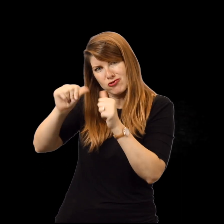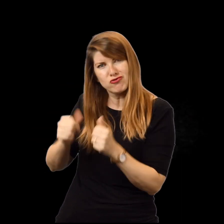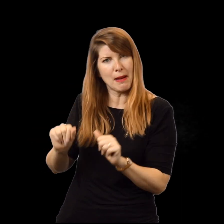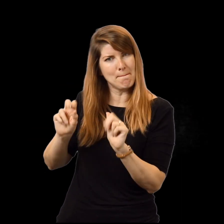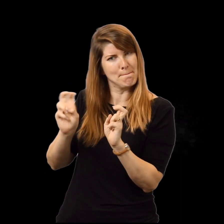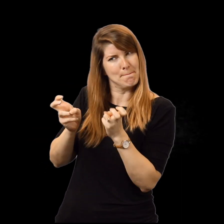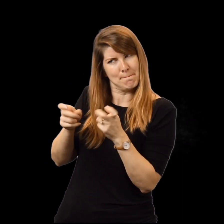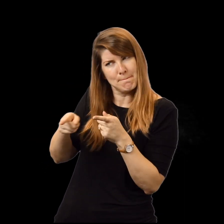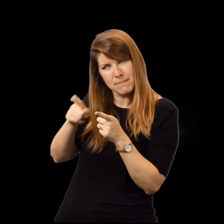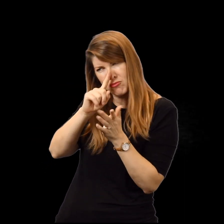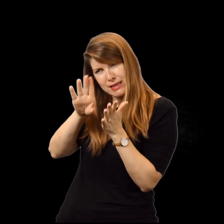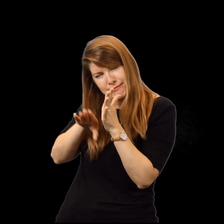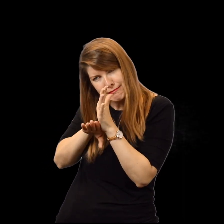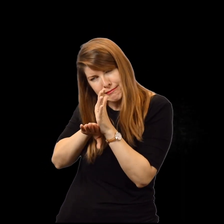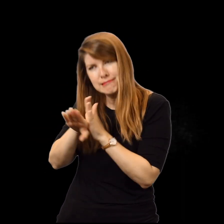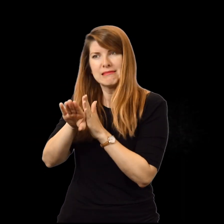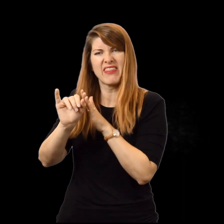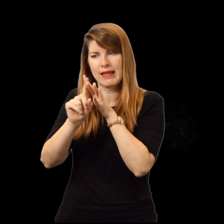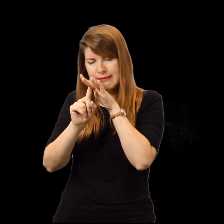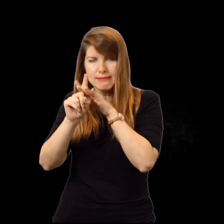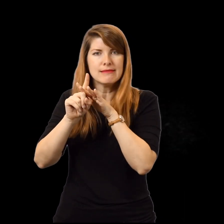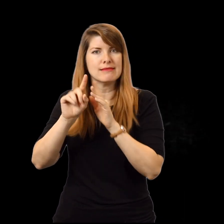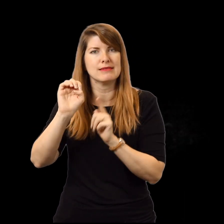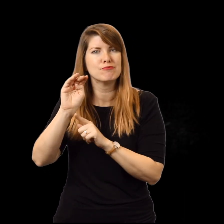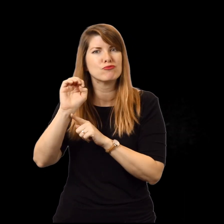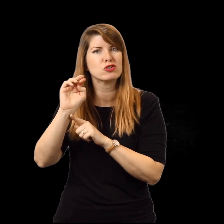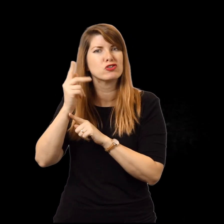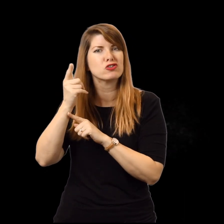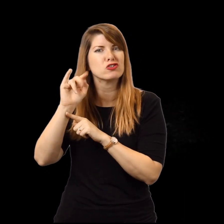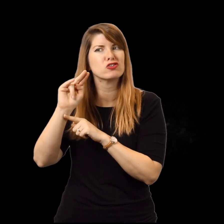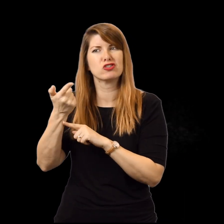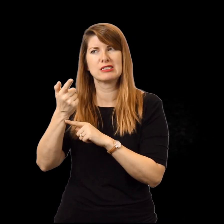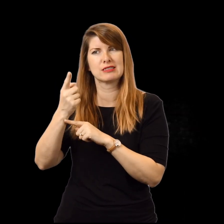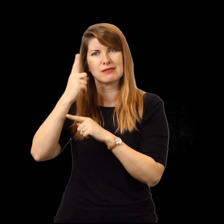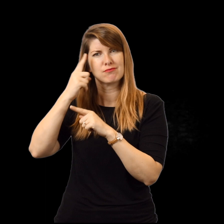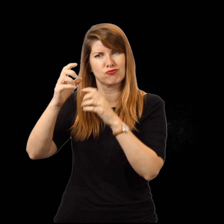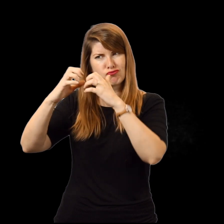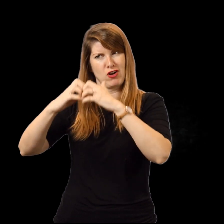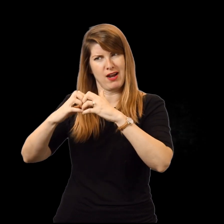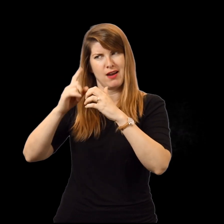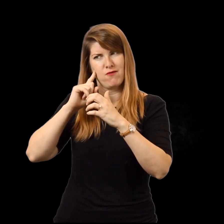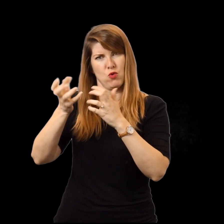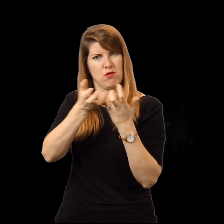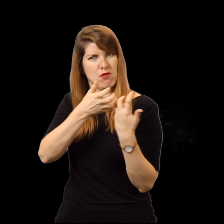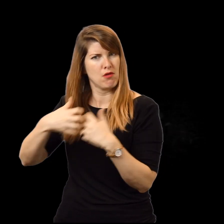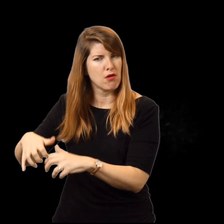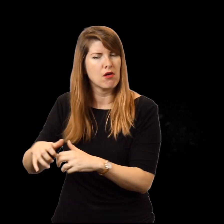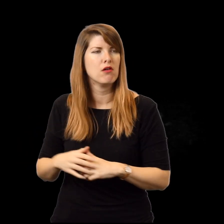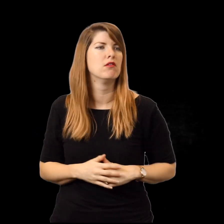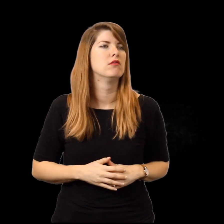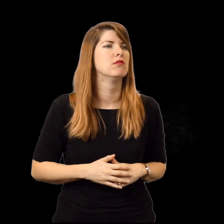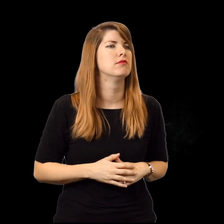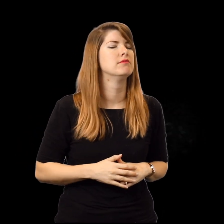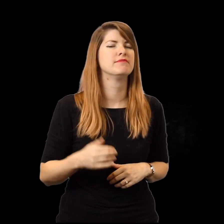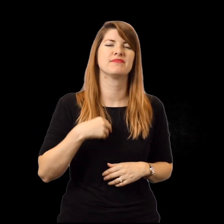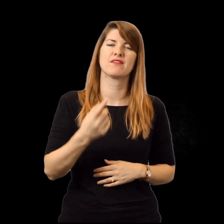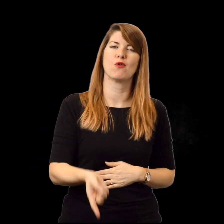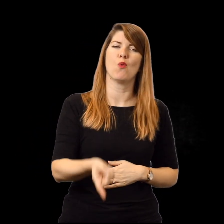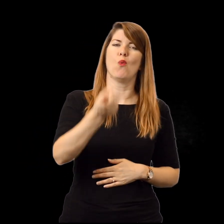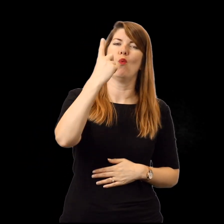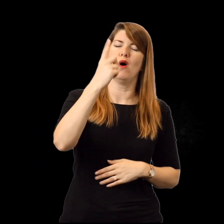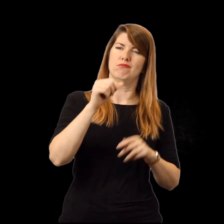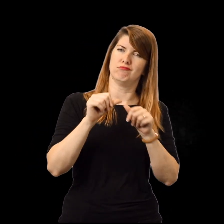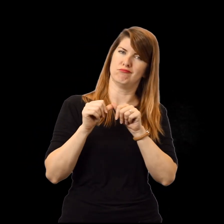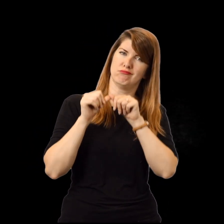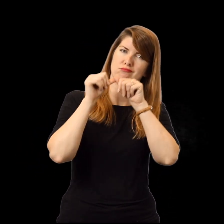helps shape how this emerging brain gets organized. There's an